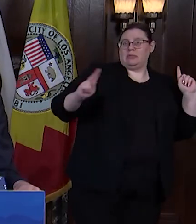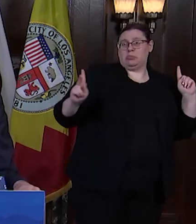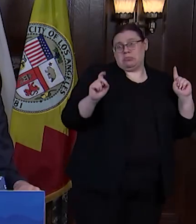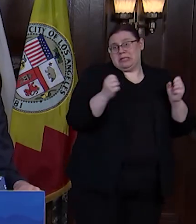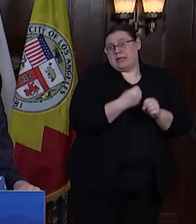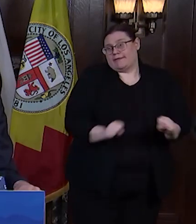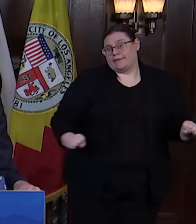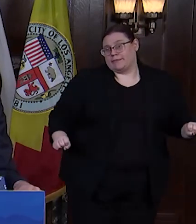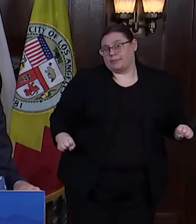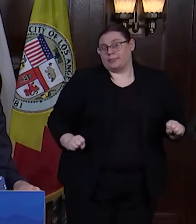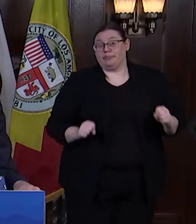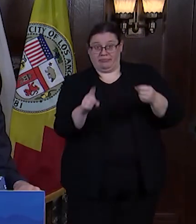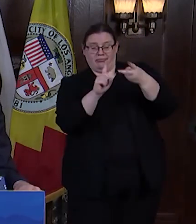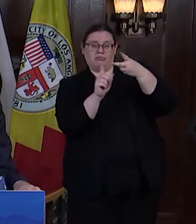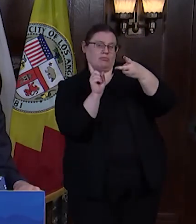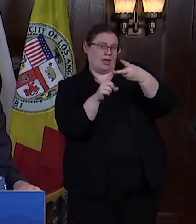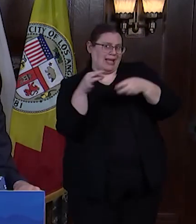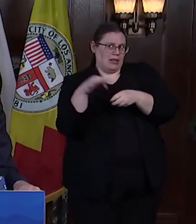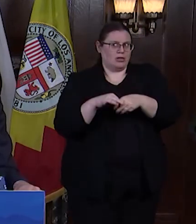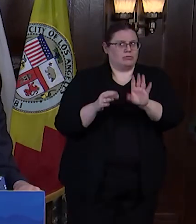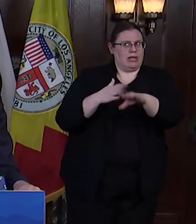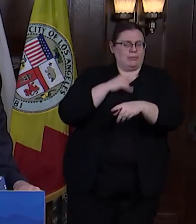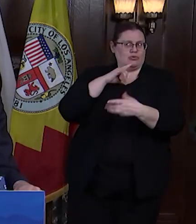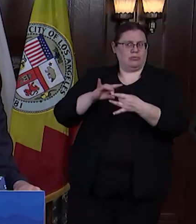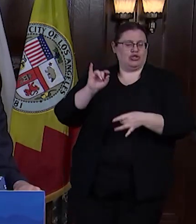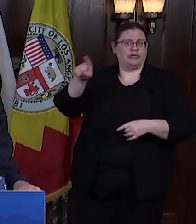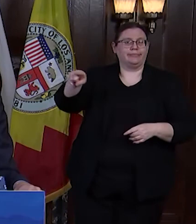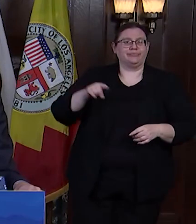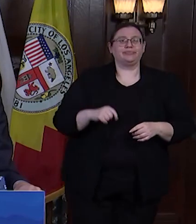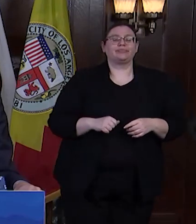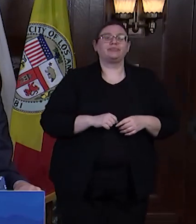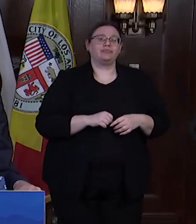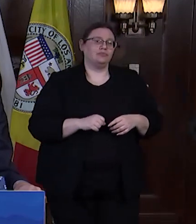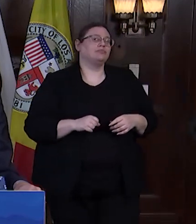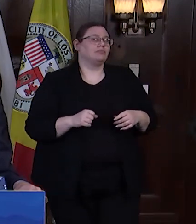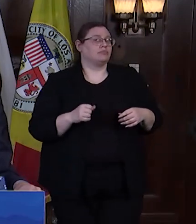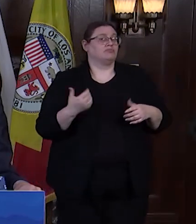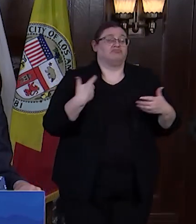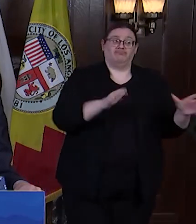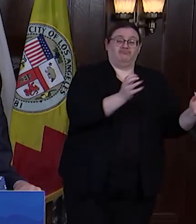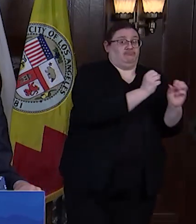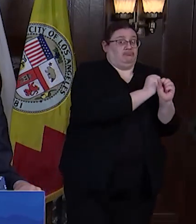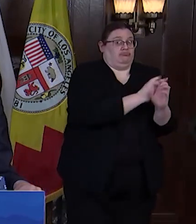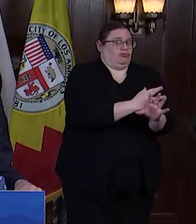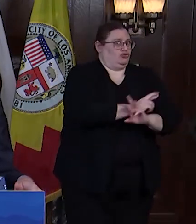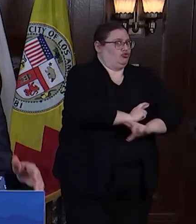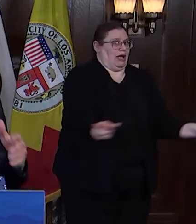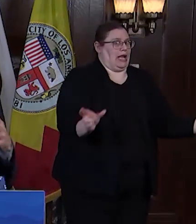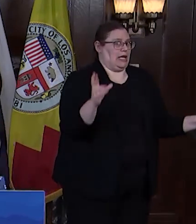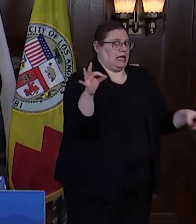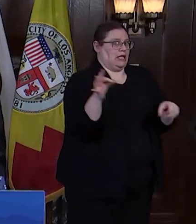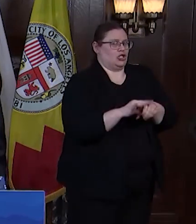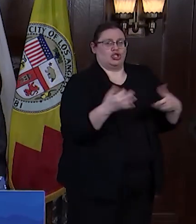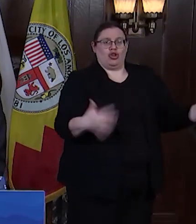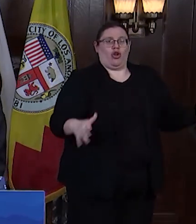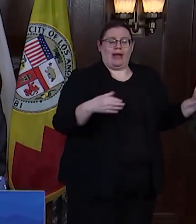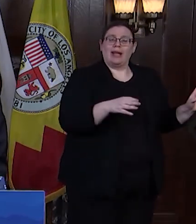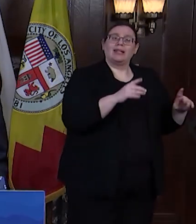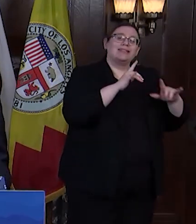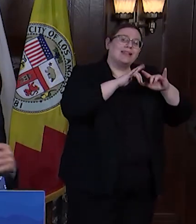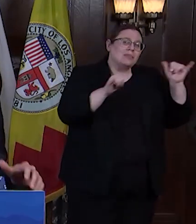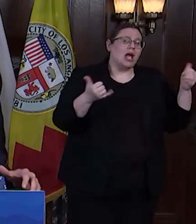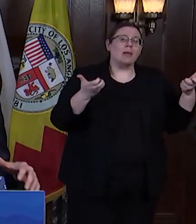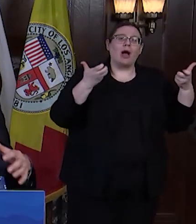But second, with the elections, I'm glad you raised this. We are very prepared for the elections, but at the same time, I don't want to buy